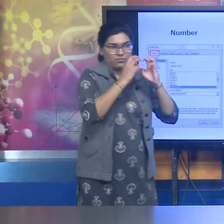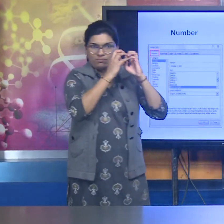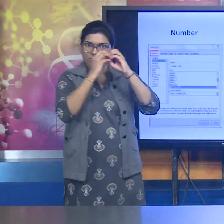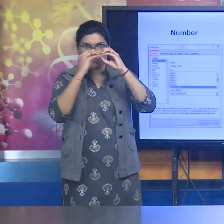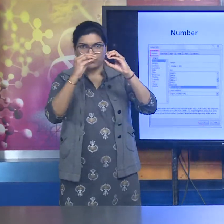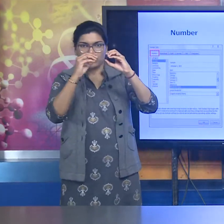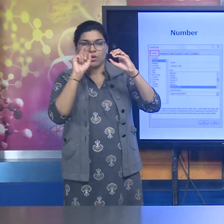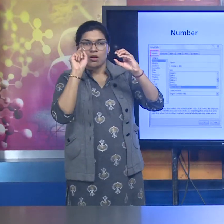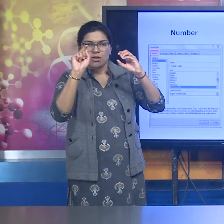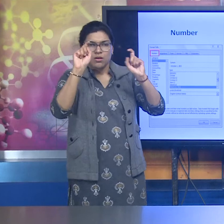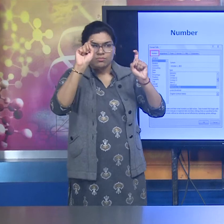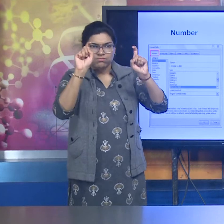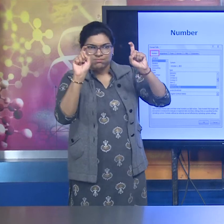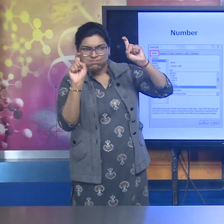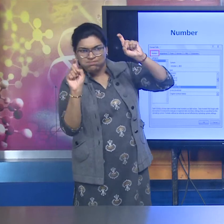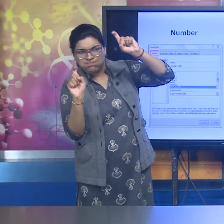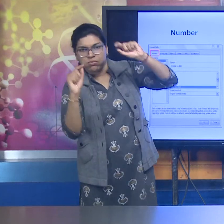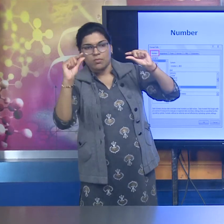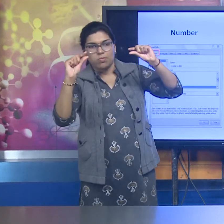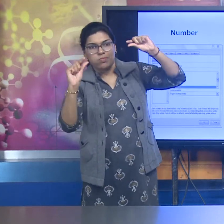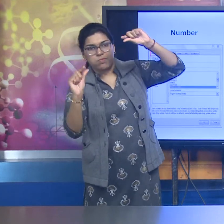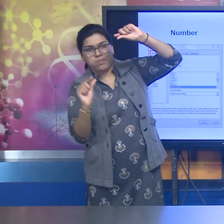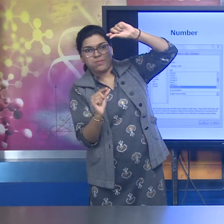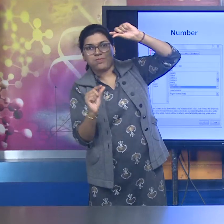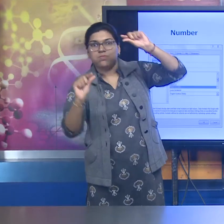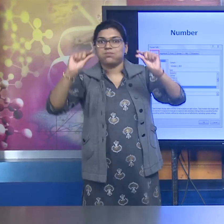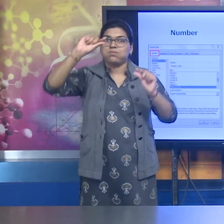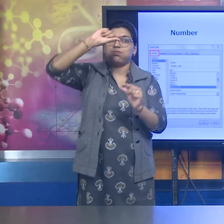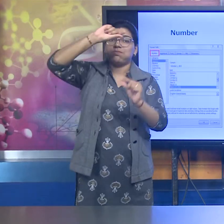or center, or diagonally.